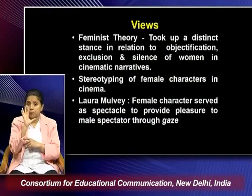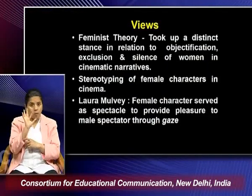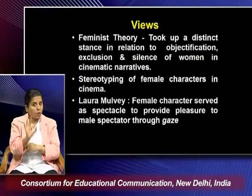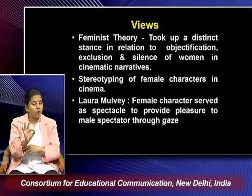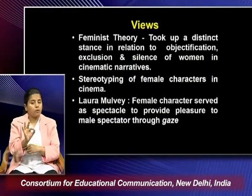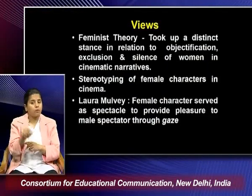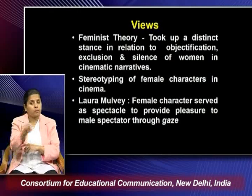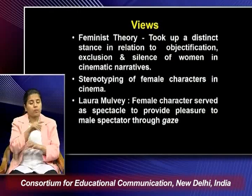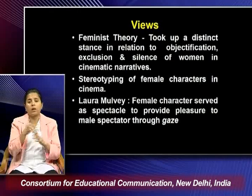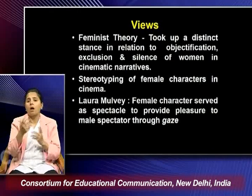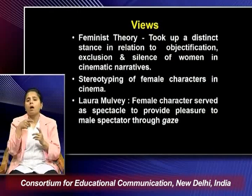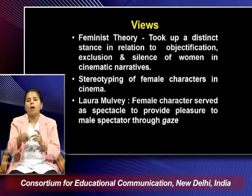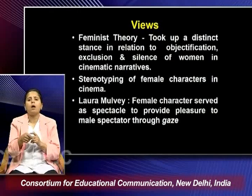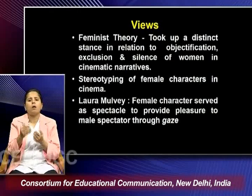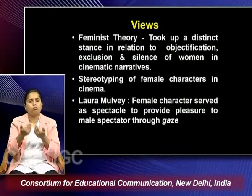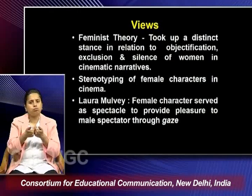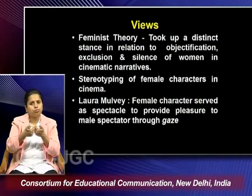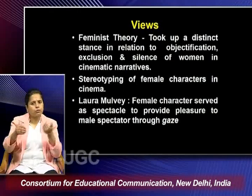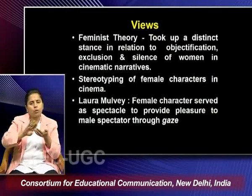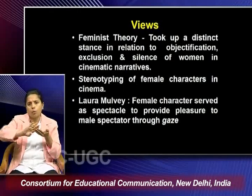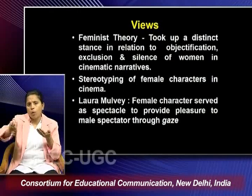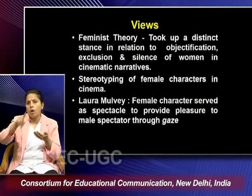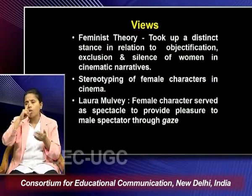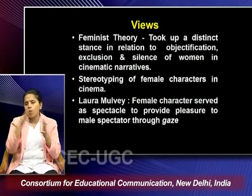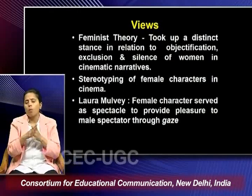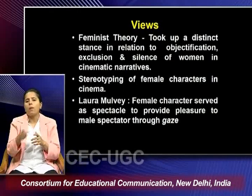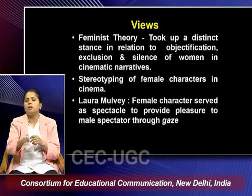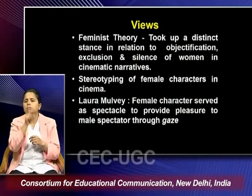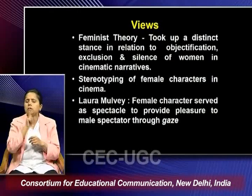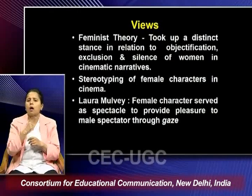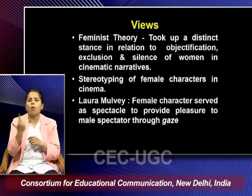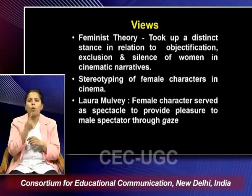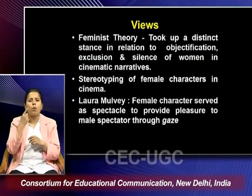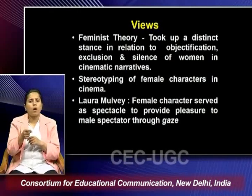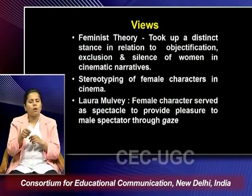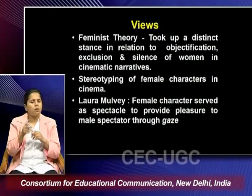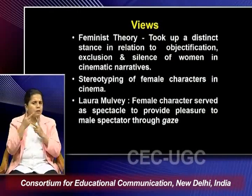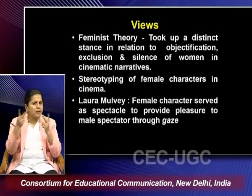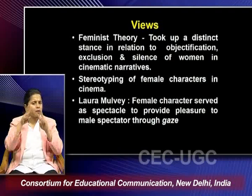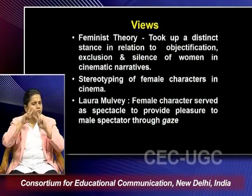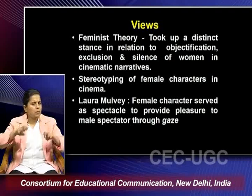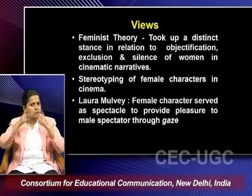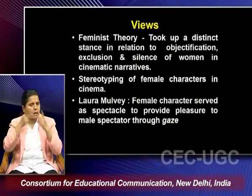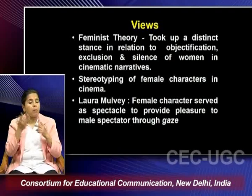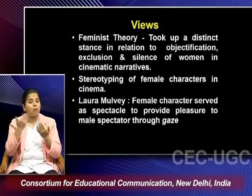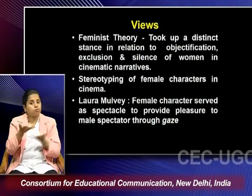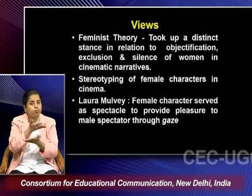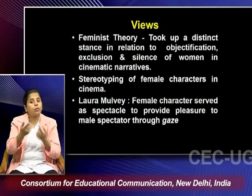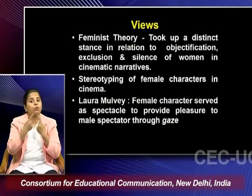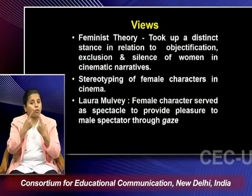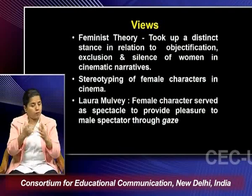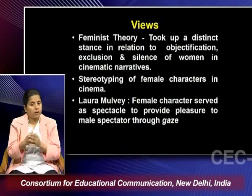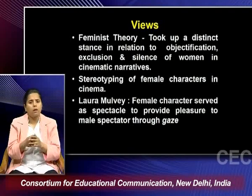how the exclusion and the silence of women in cinematic narratives, they are also being discussed.